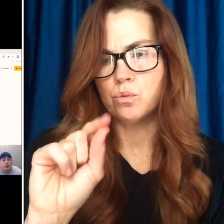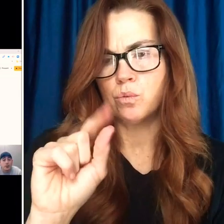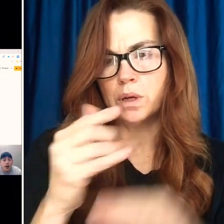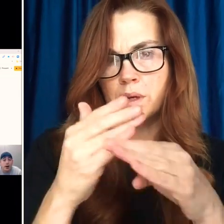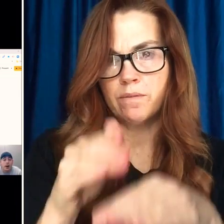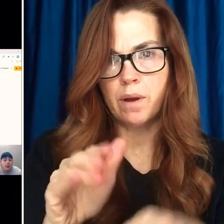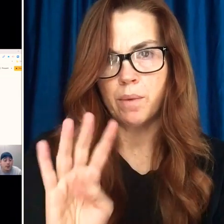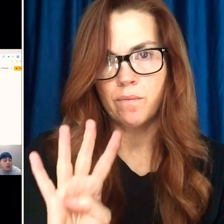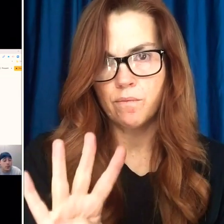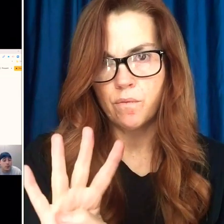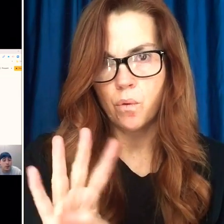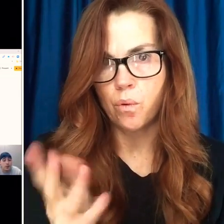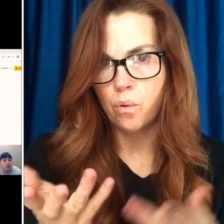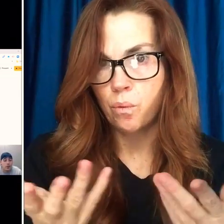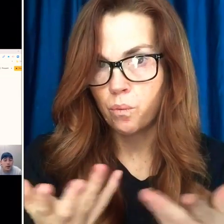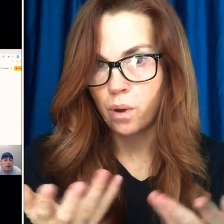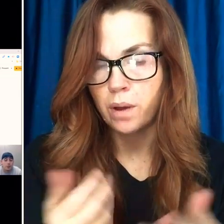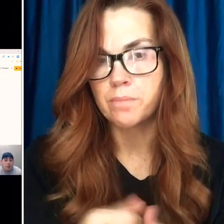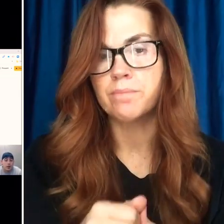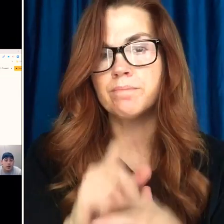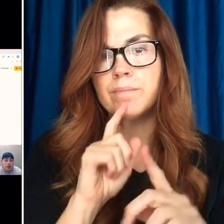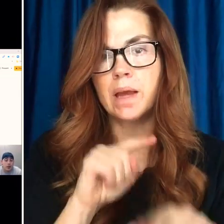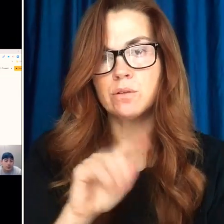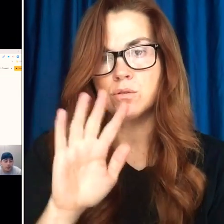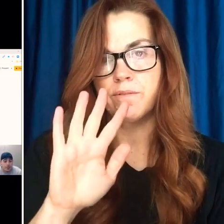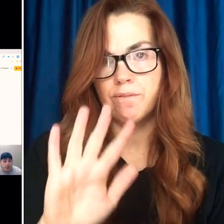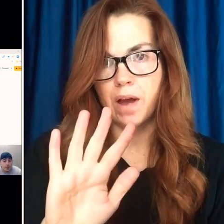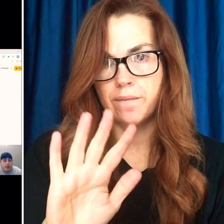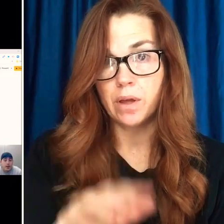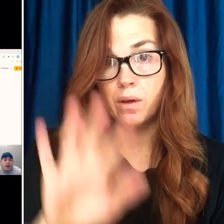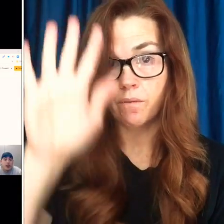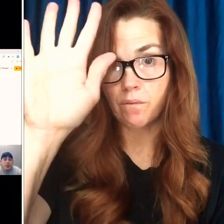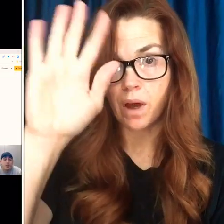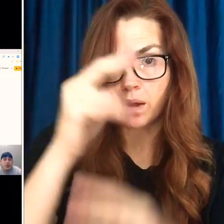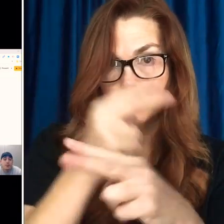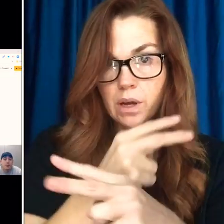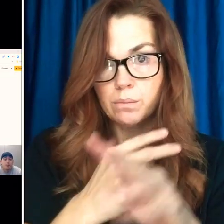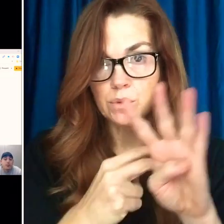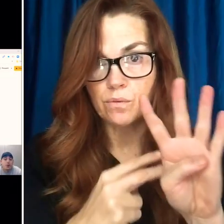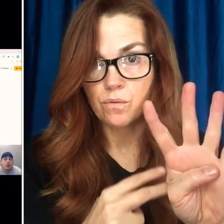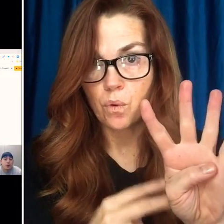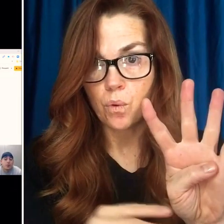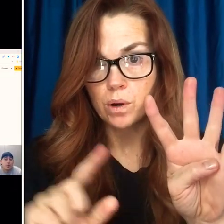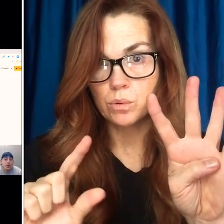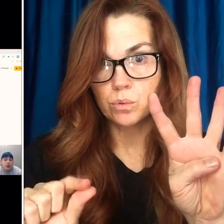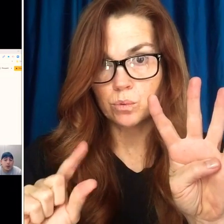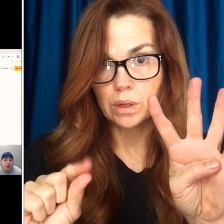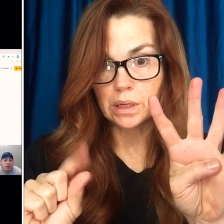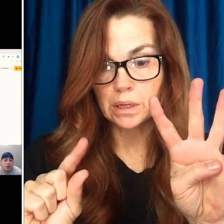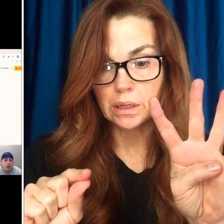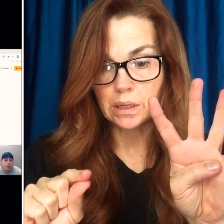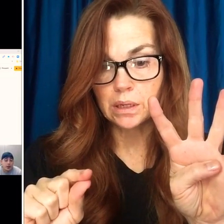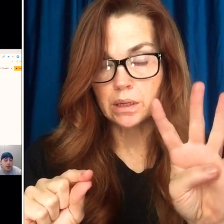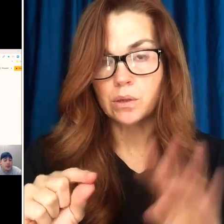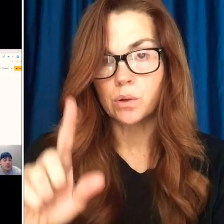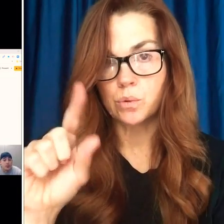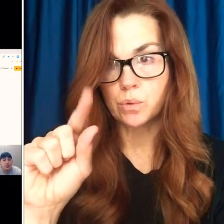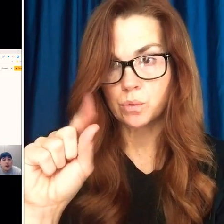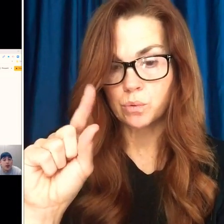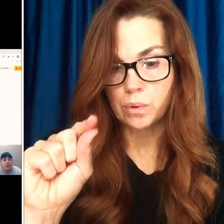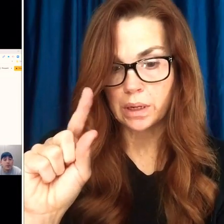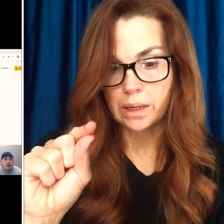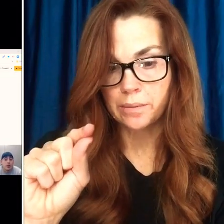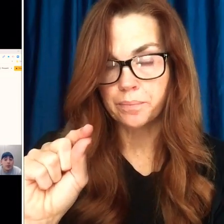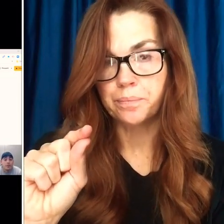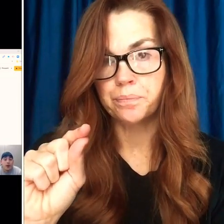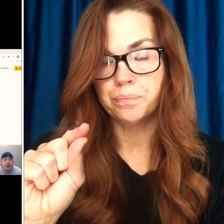I need to add a 0 and bring it down. How many times does 4 go into 20? And my answer is